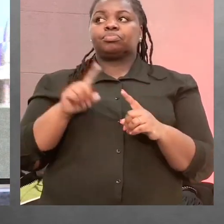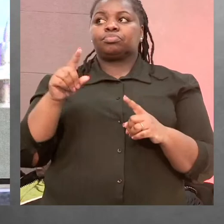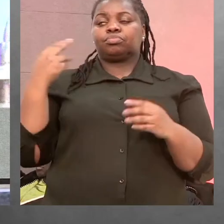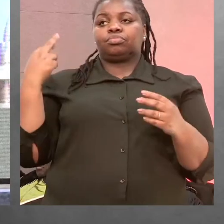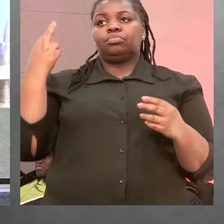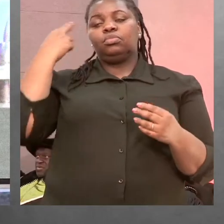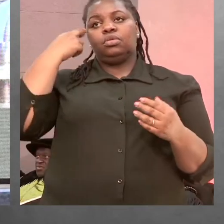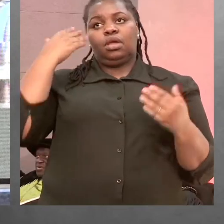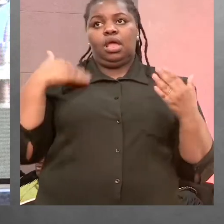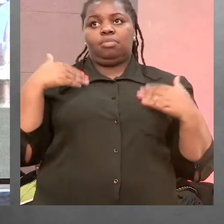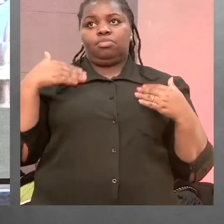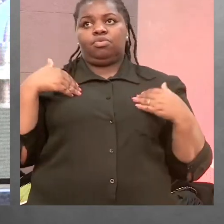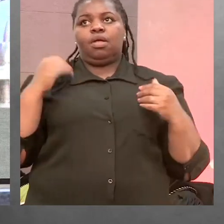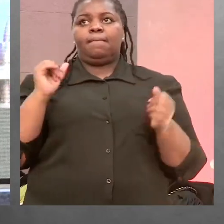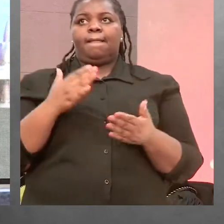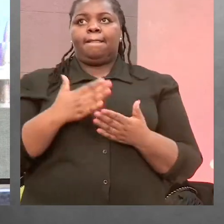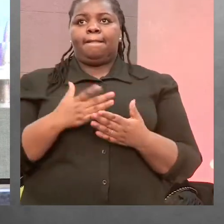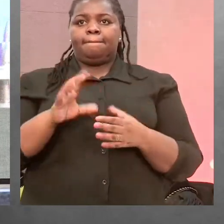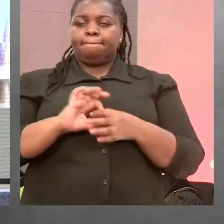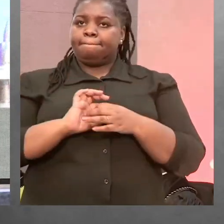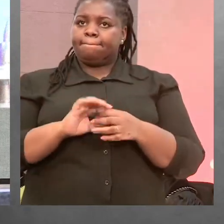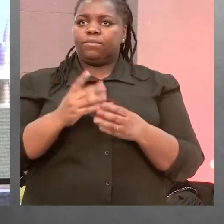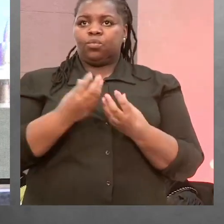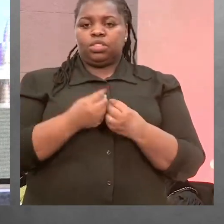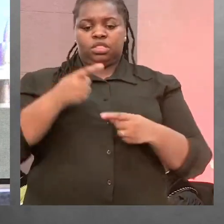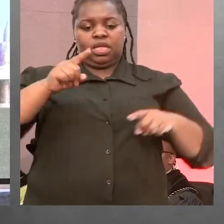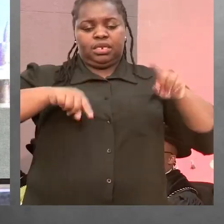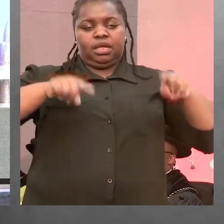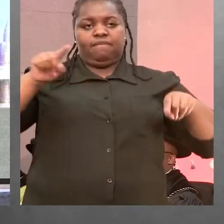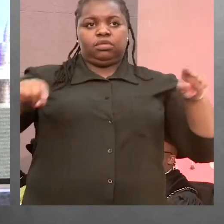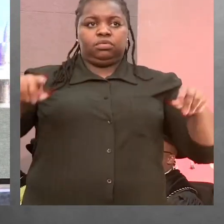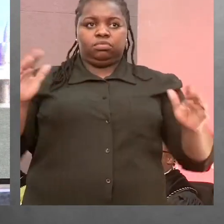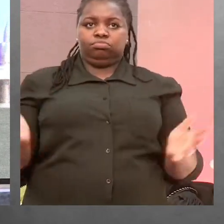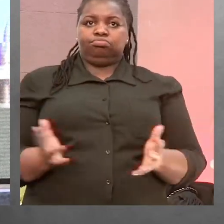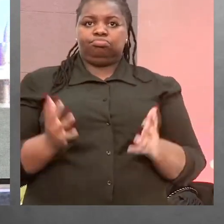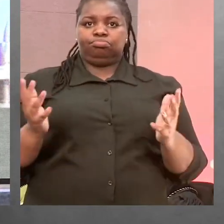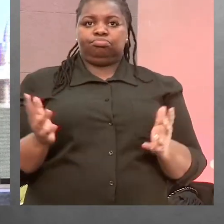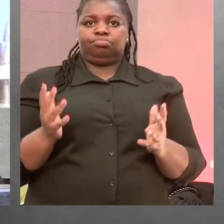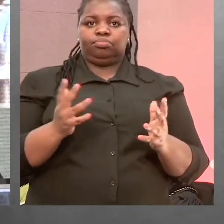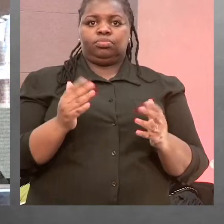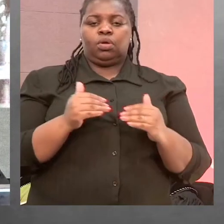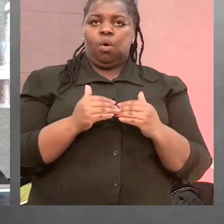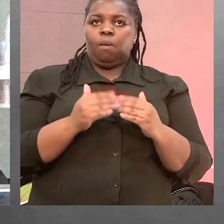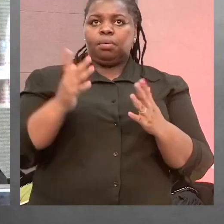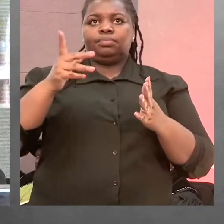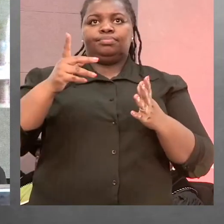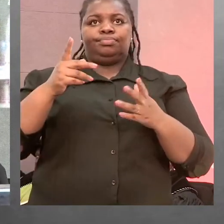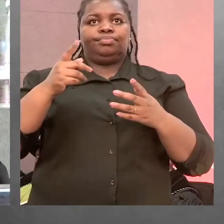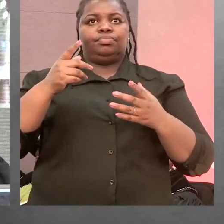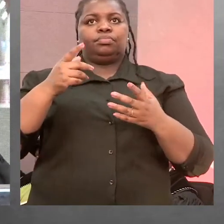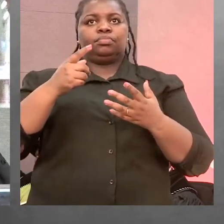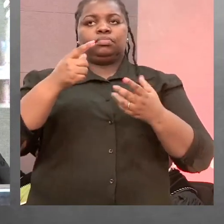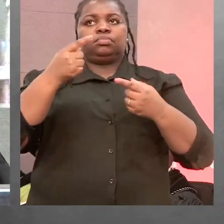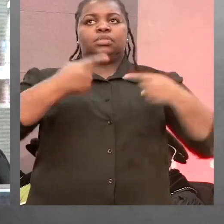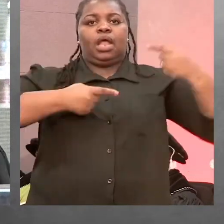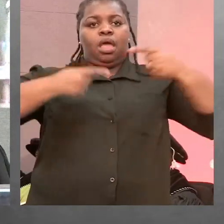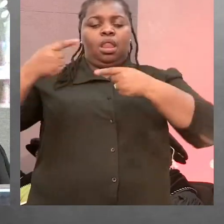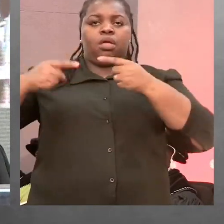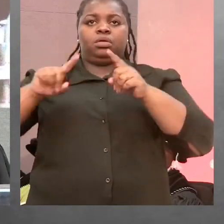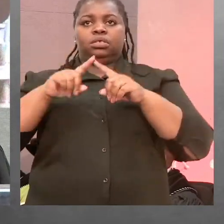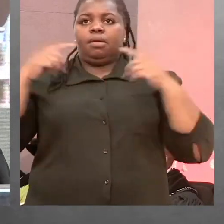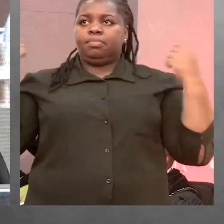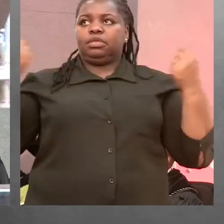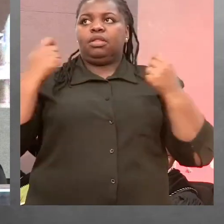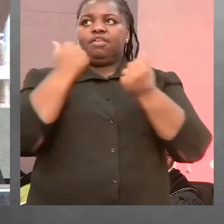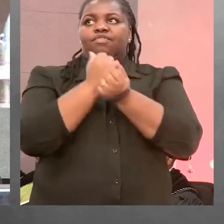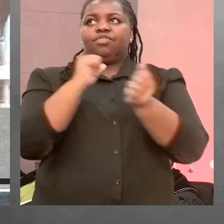an environment that cherishes the diversity, encourages an open dialogue, and celebrates the freedom